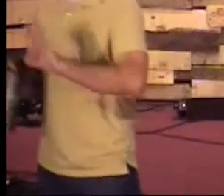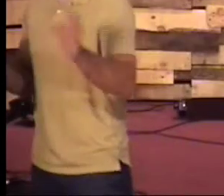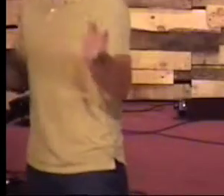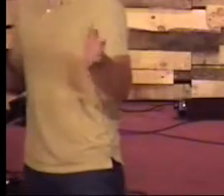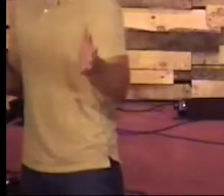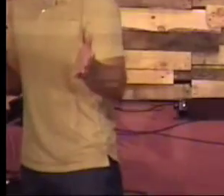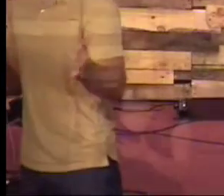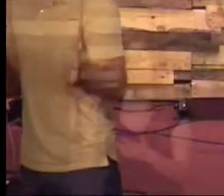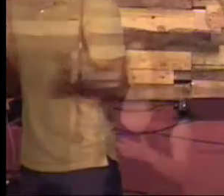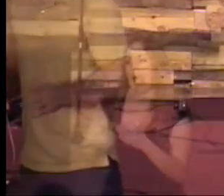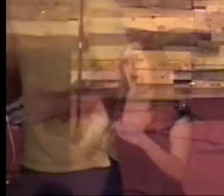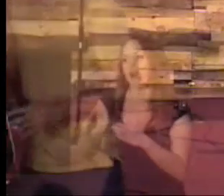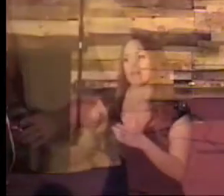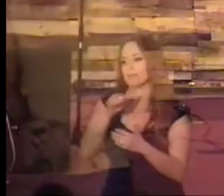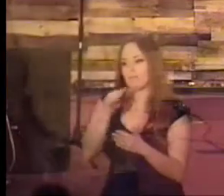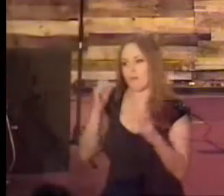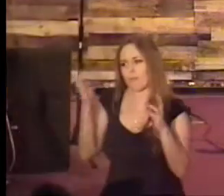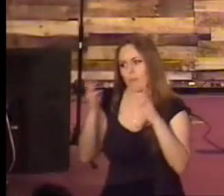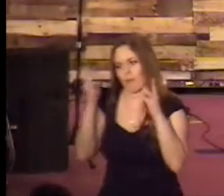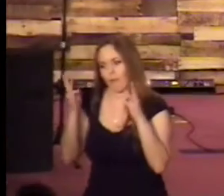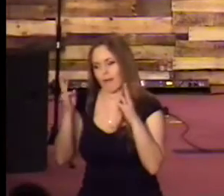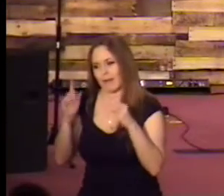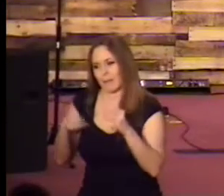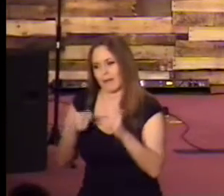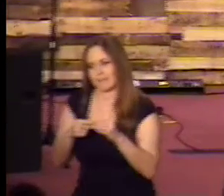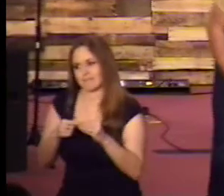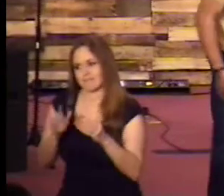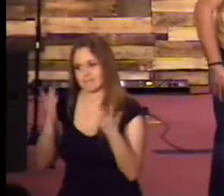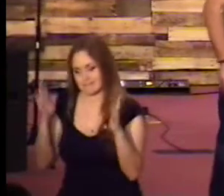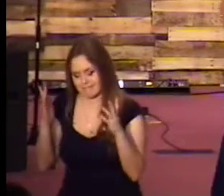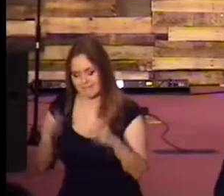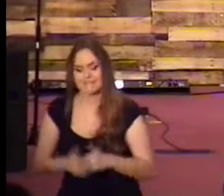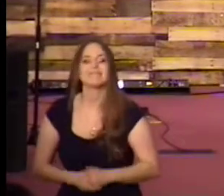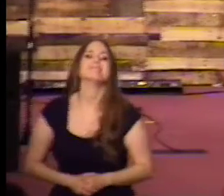afterwards, then you don't have to worry about, you know, clapping again.